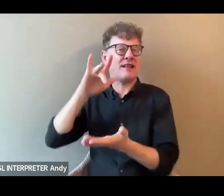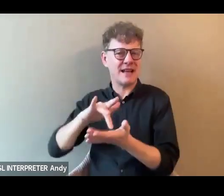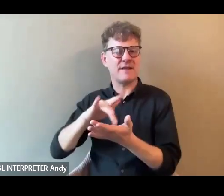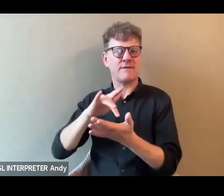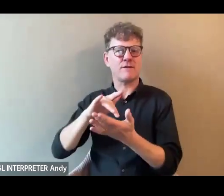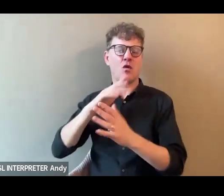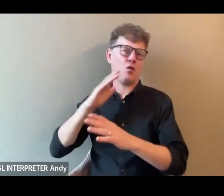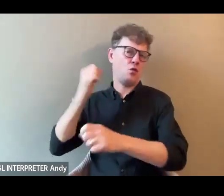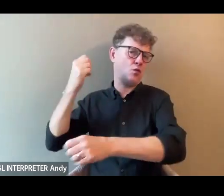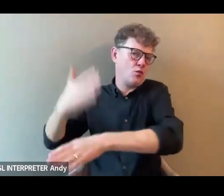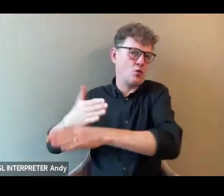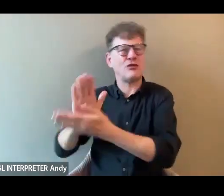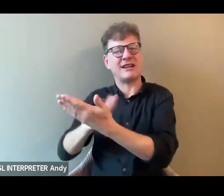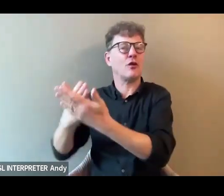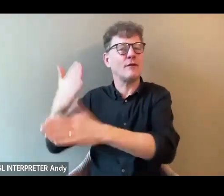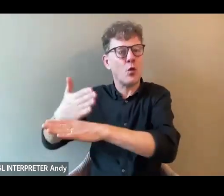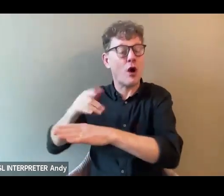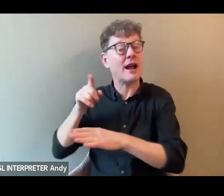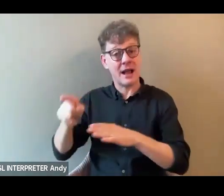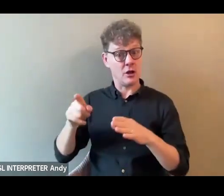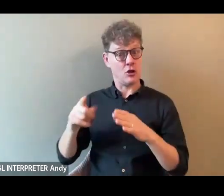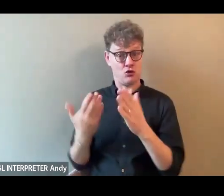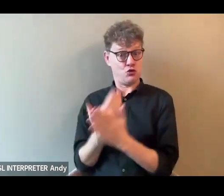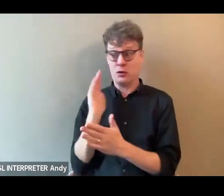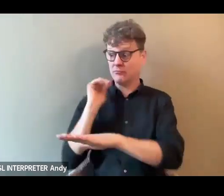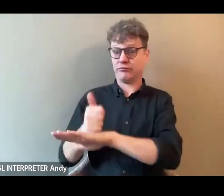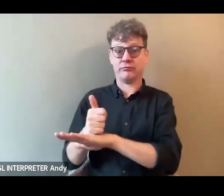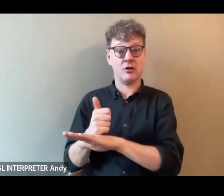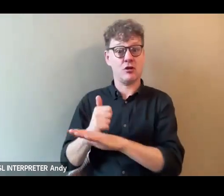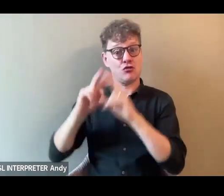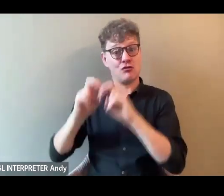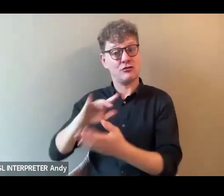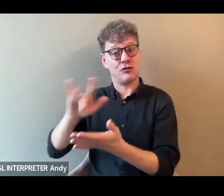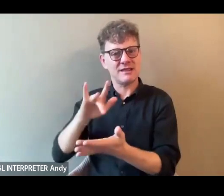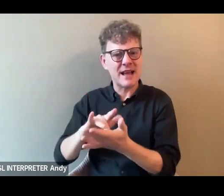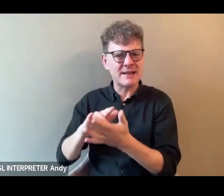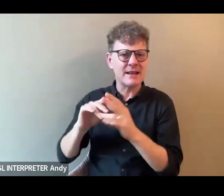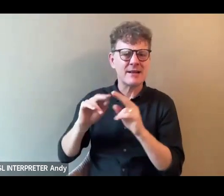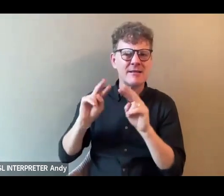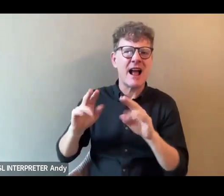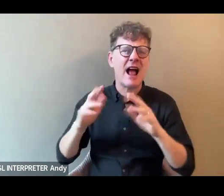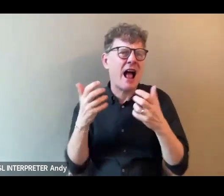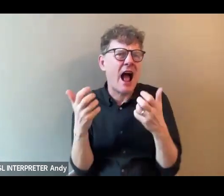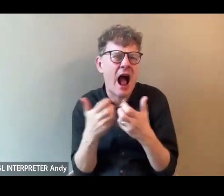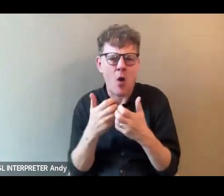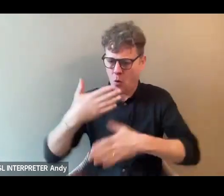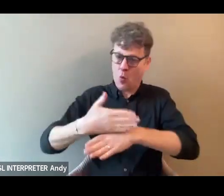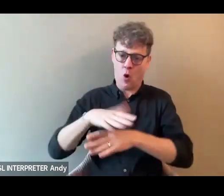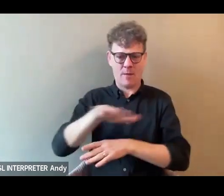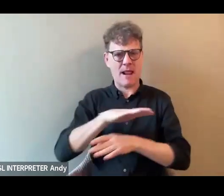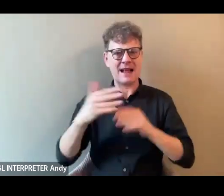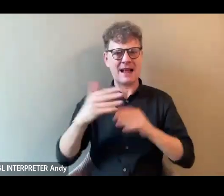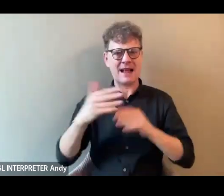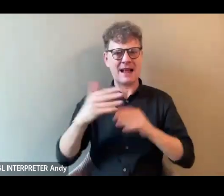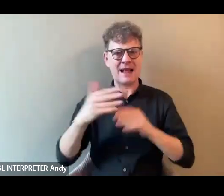Heriot-Watt, which is a fairly newly formed research centre looking more widely about how do we make work more inclusive and accessible, and what